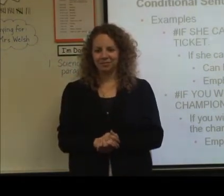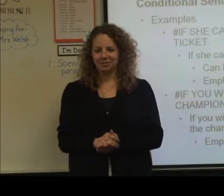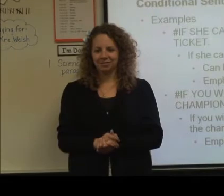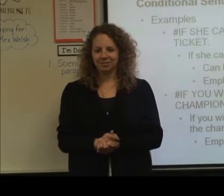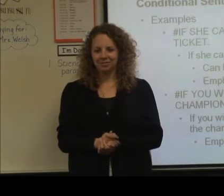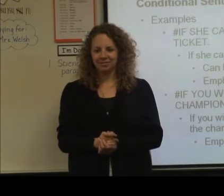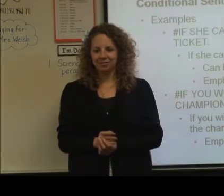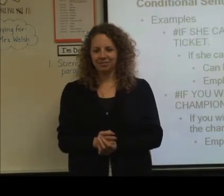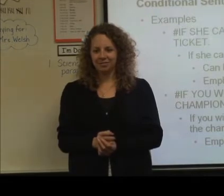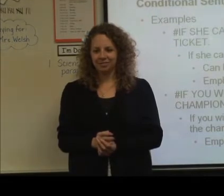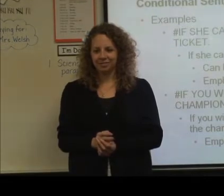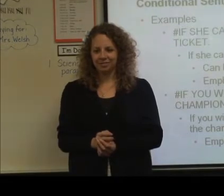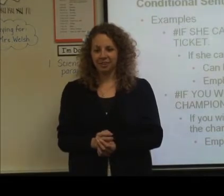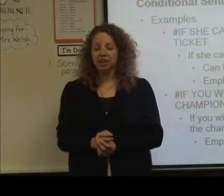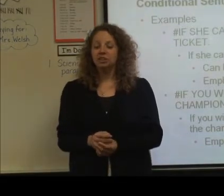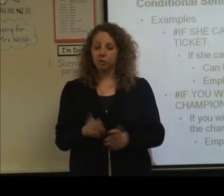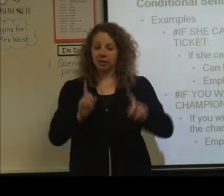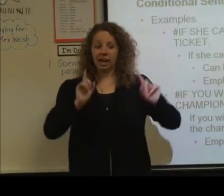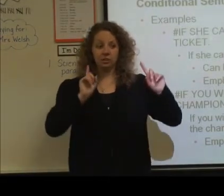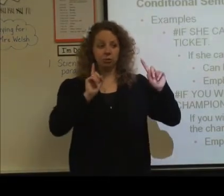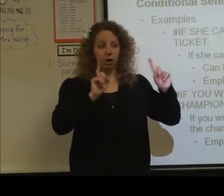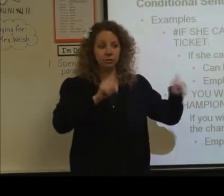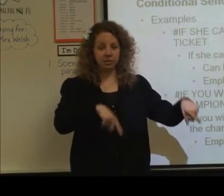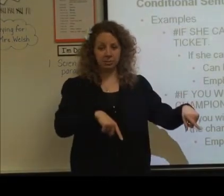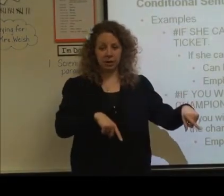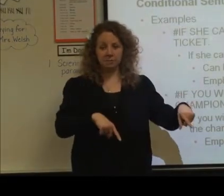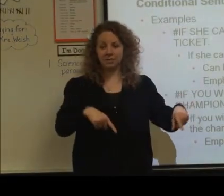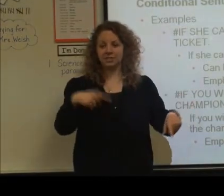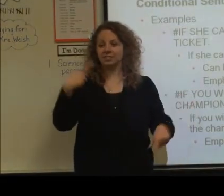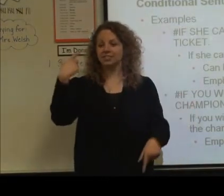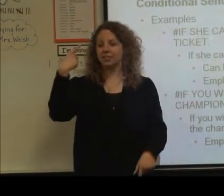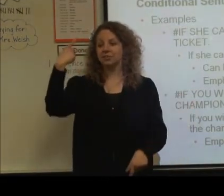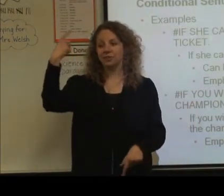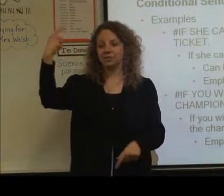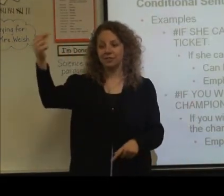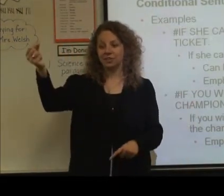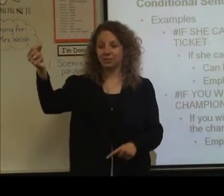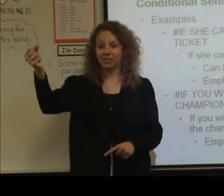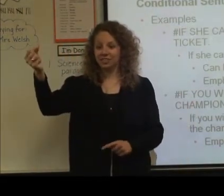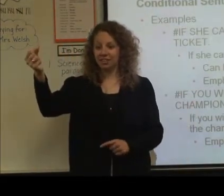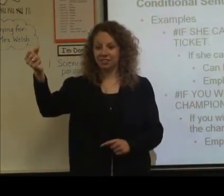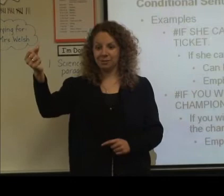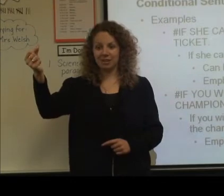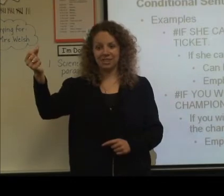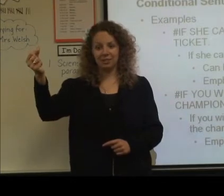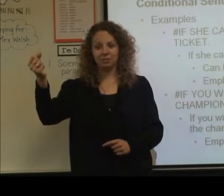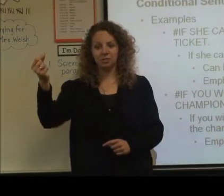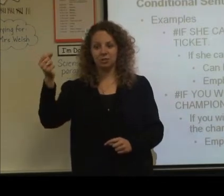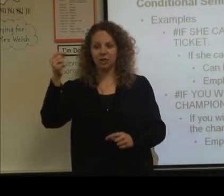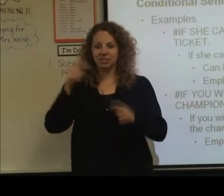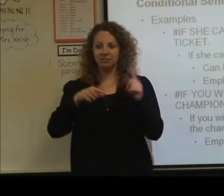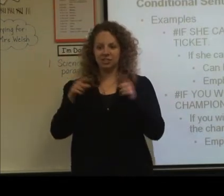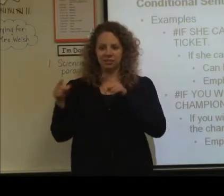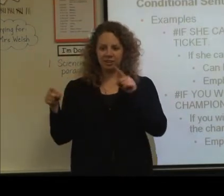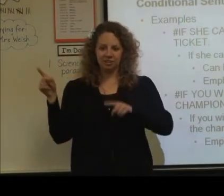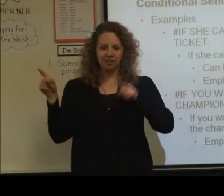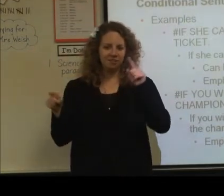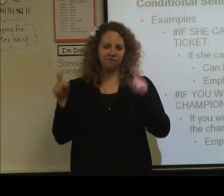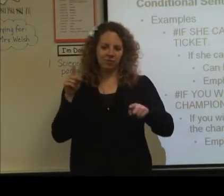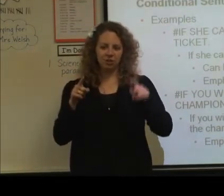I thought go was like this. So yeah, so go is this way, but this is another version of it. So that's the other thing about sign language. There's lots of different